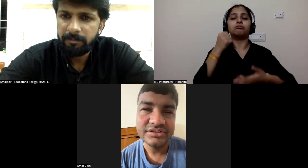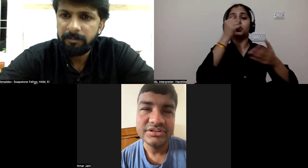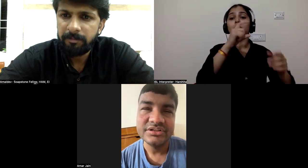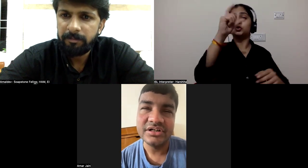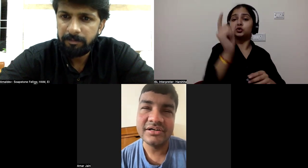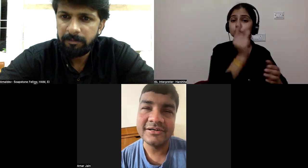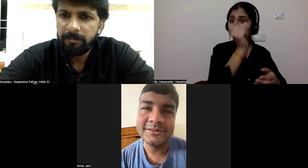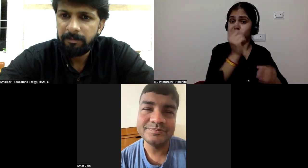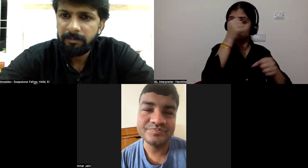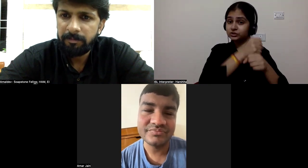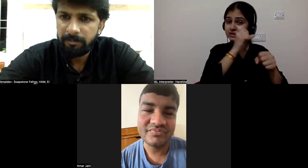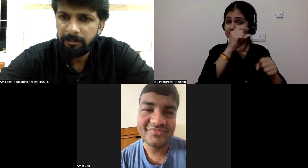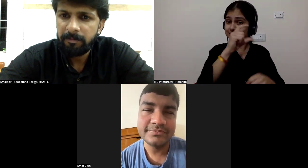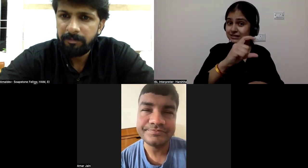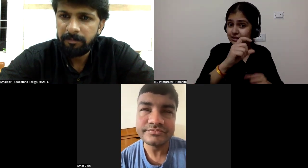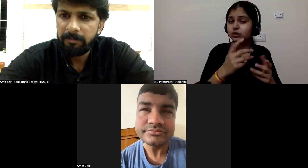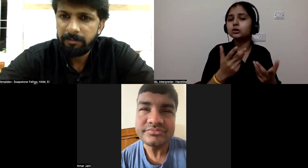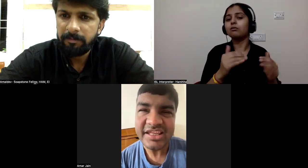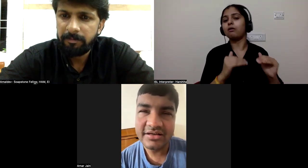level, um,